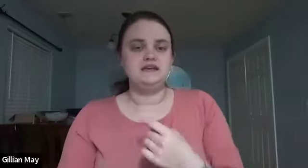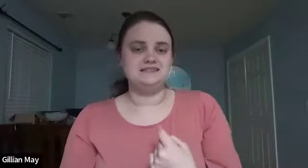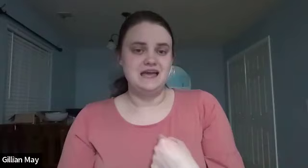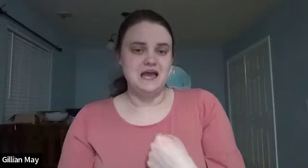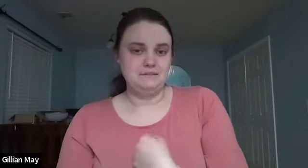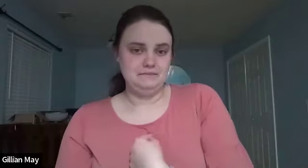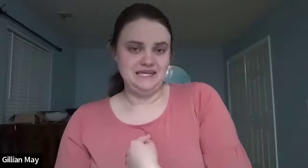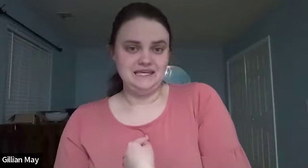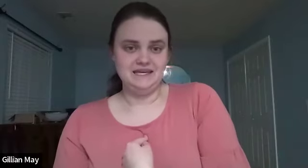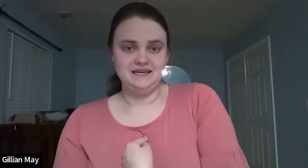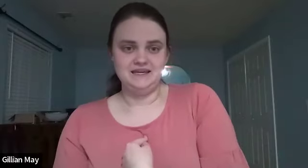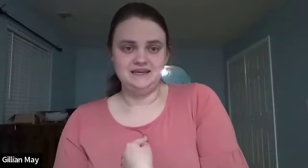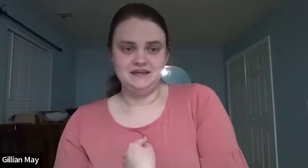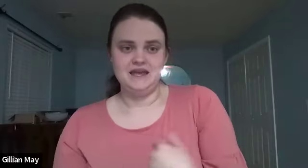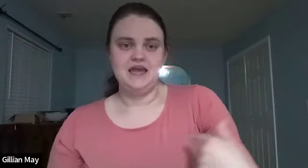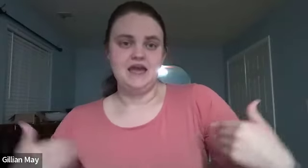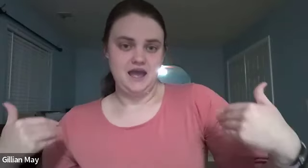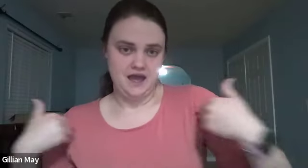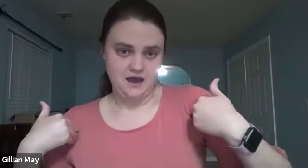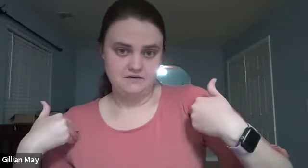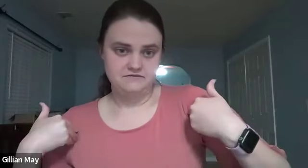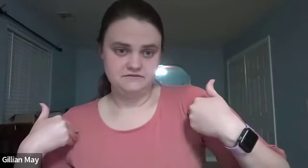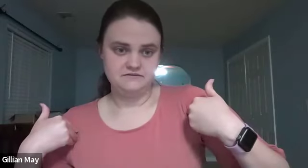is me have